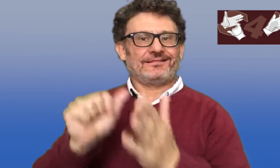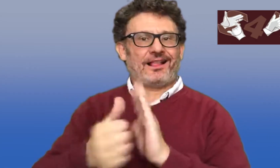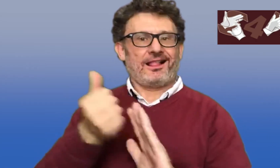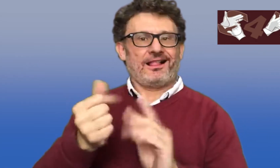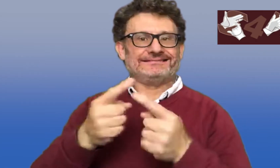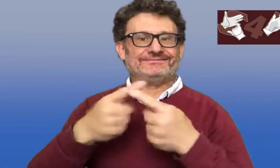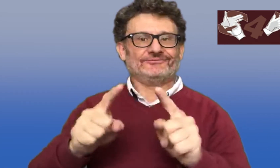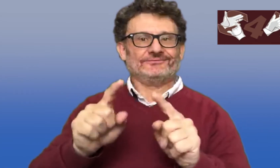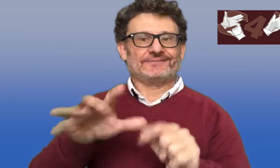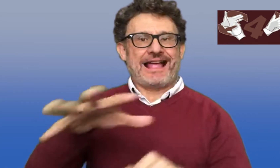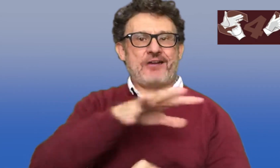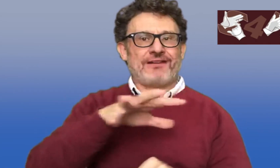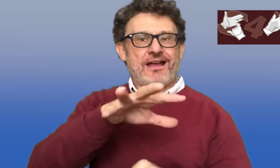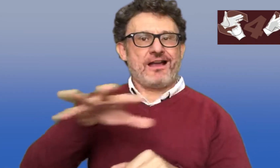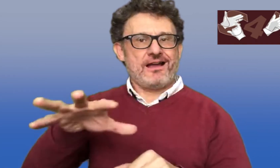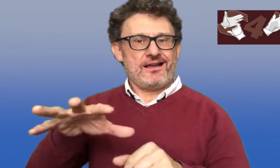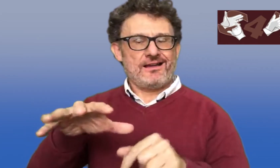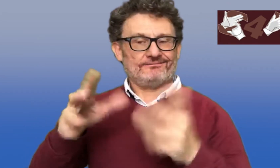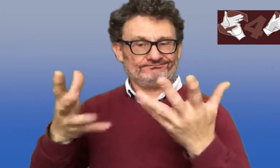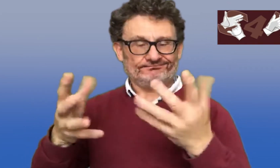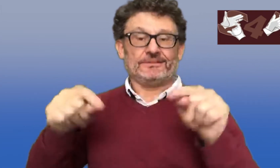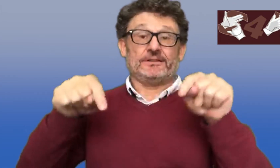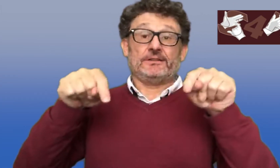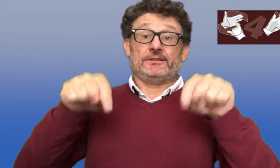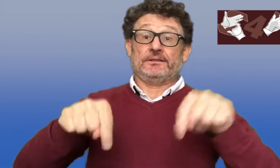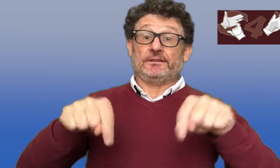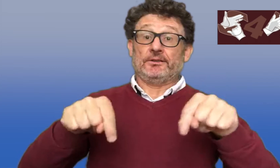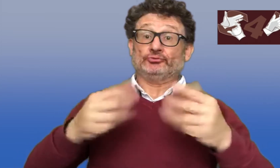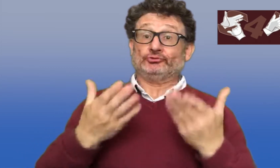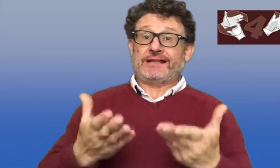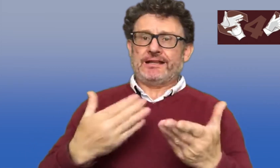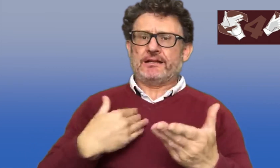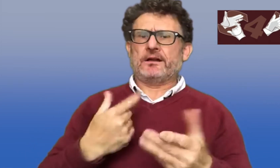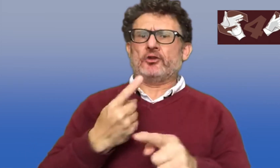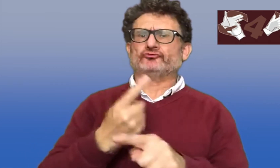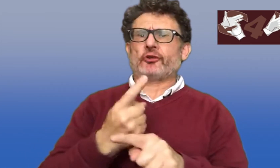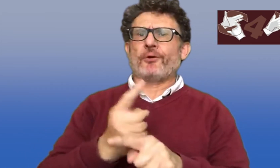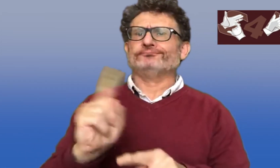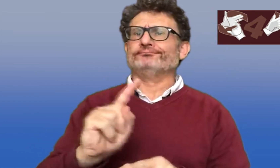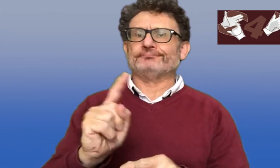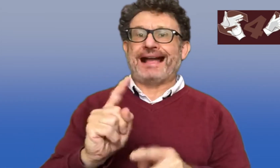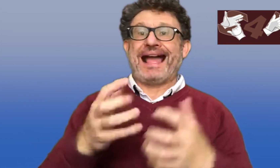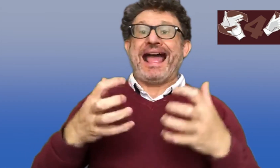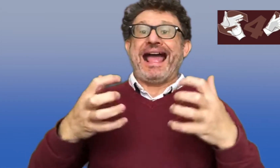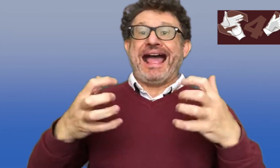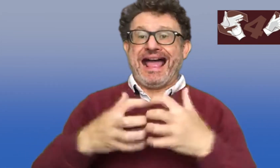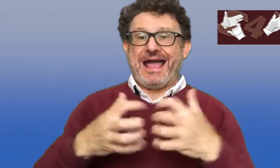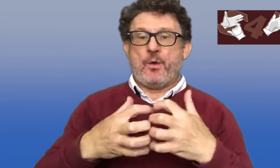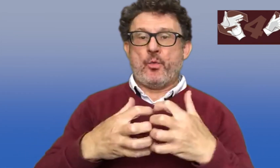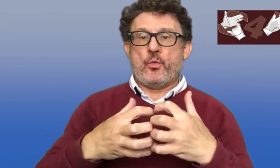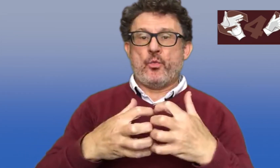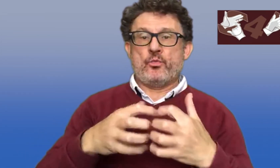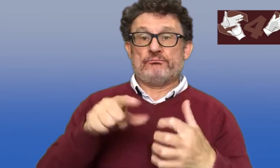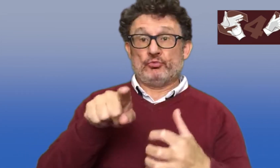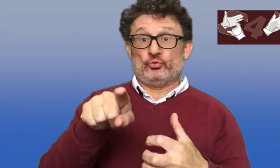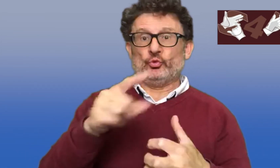specifically when it comes to interpreters' skill set. That they might have different skills in different areas. Now, today, what I'd like to do is I'd like to